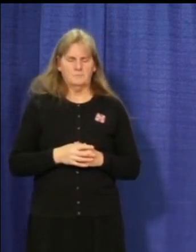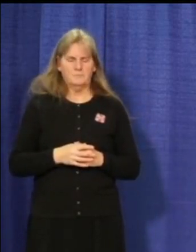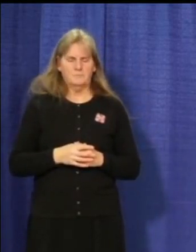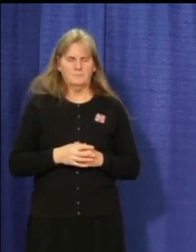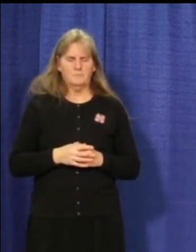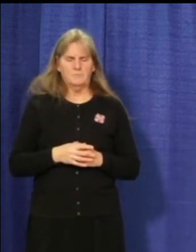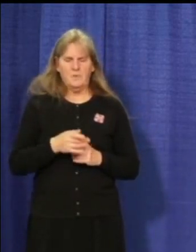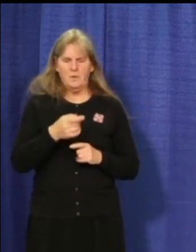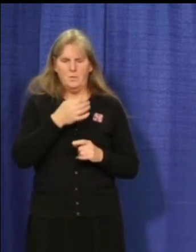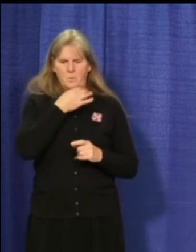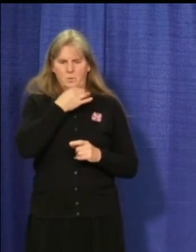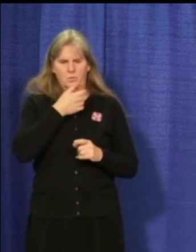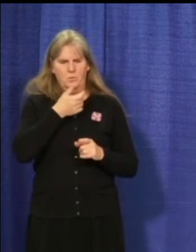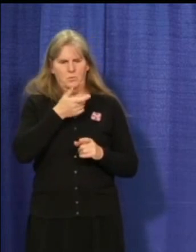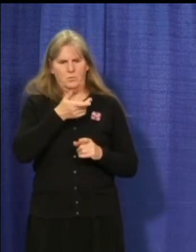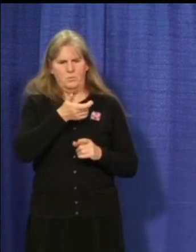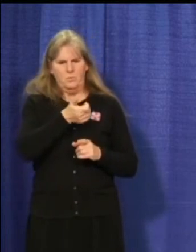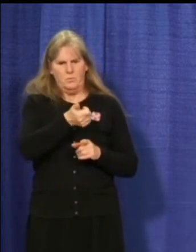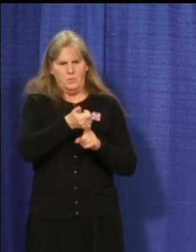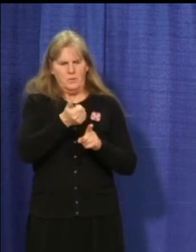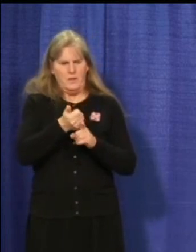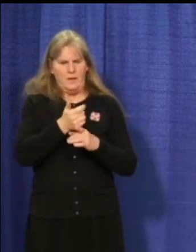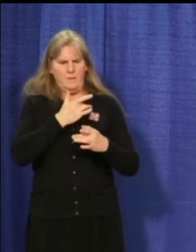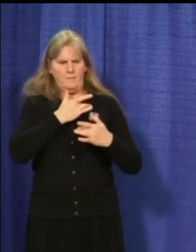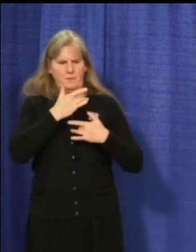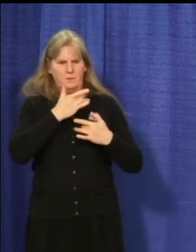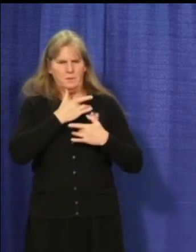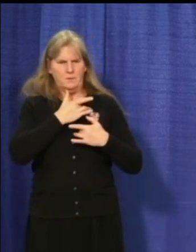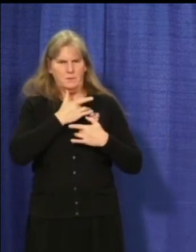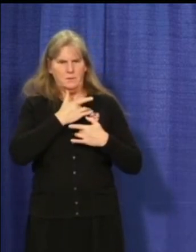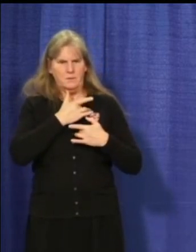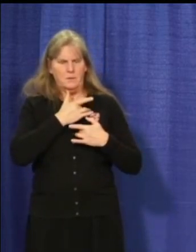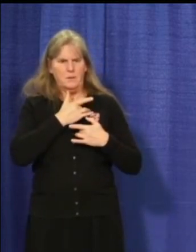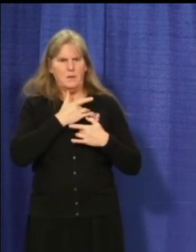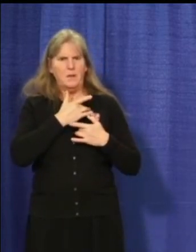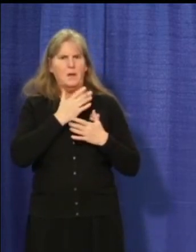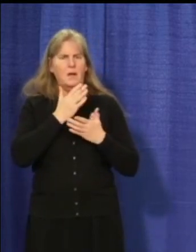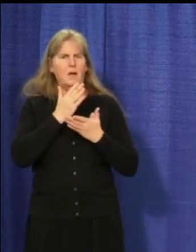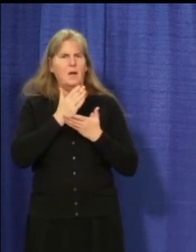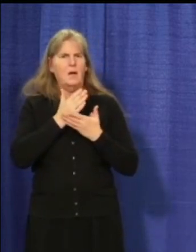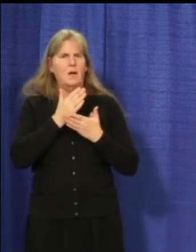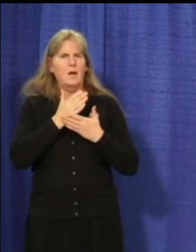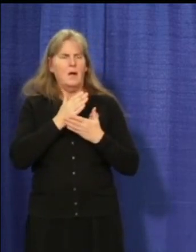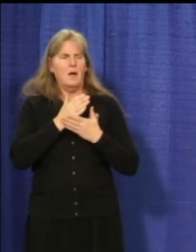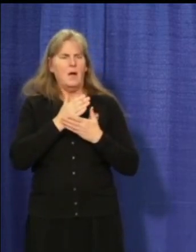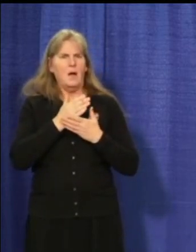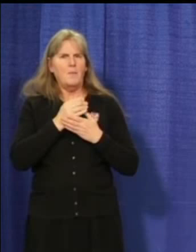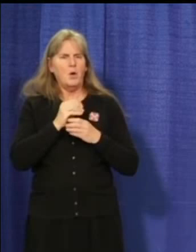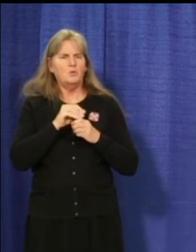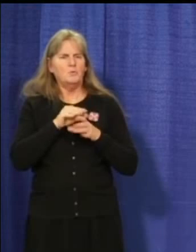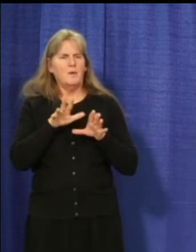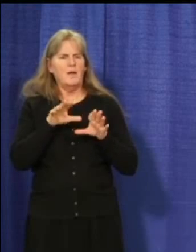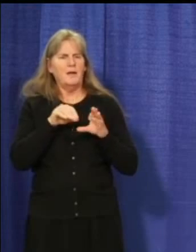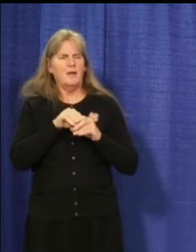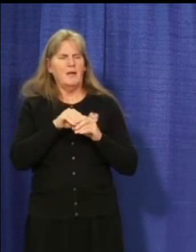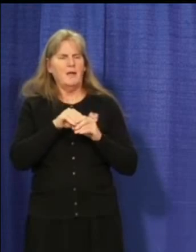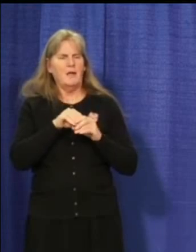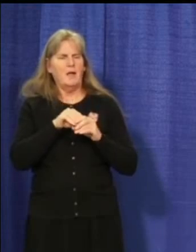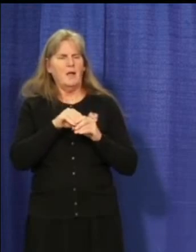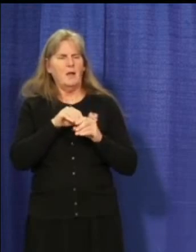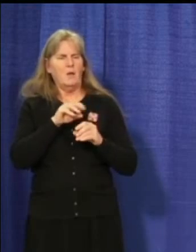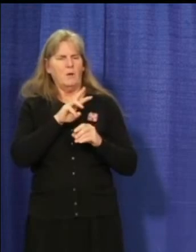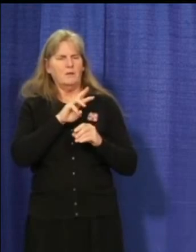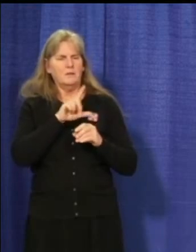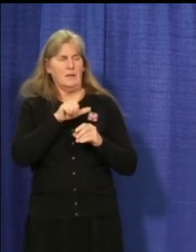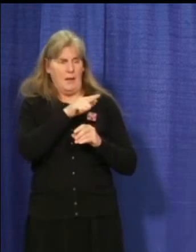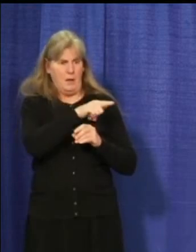wondering if there's any concern about the cluster of cases spreading in Watson Lake, and if there's. I know that Dr. Hanley